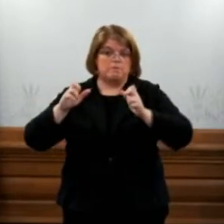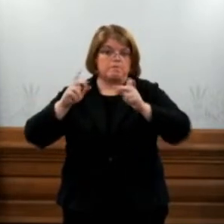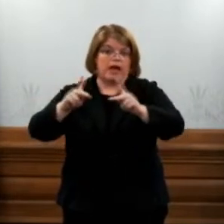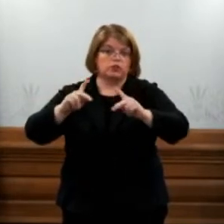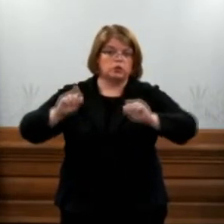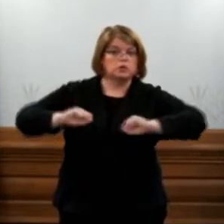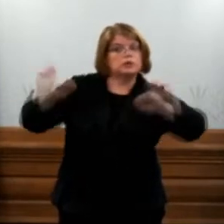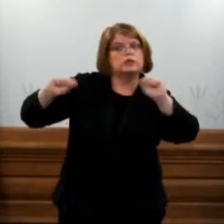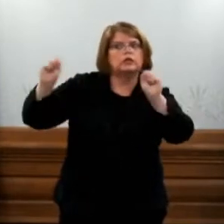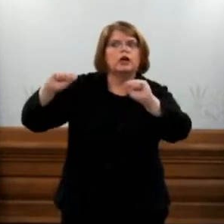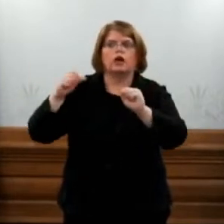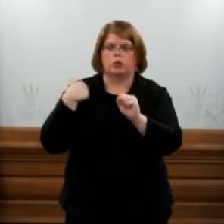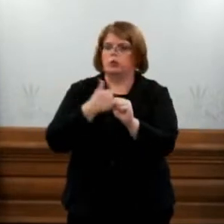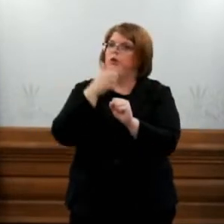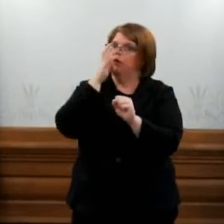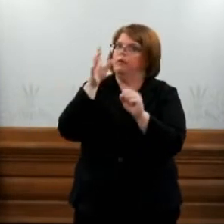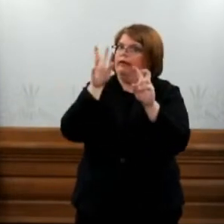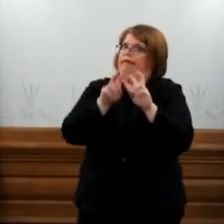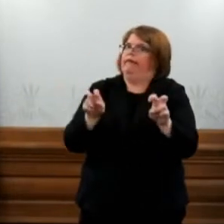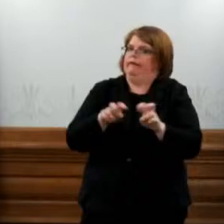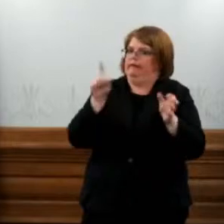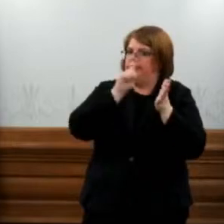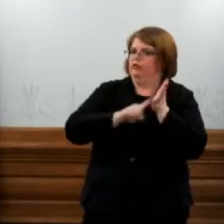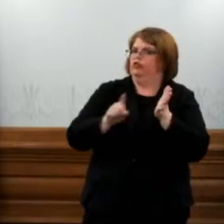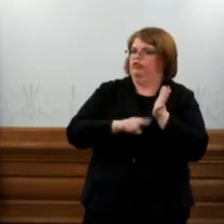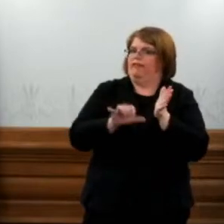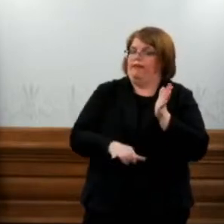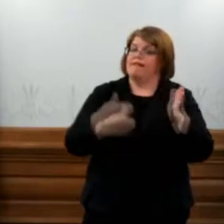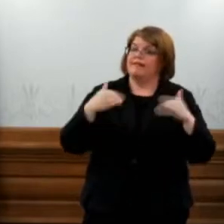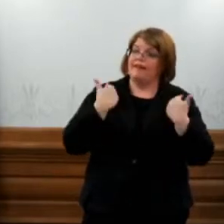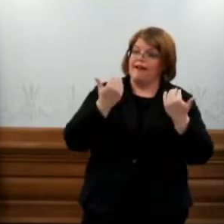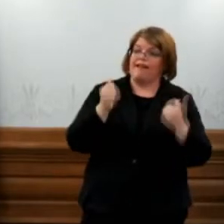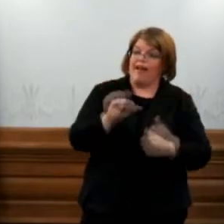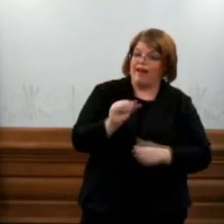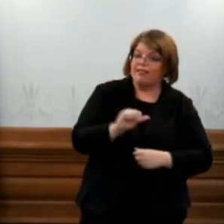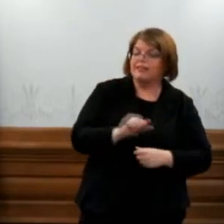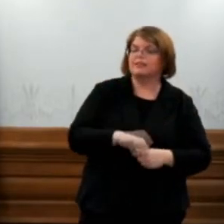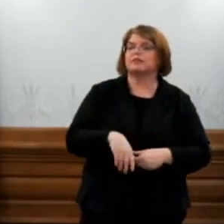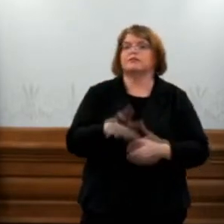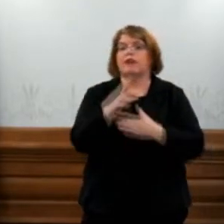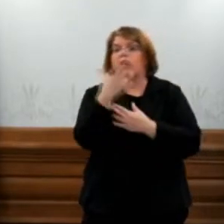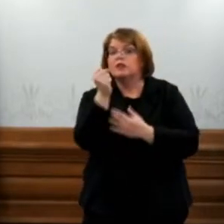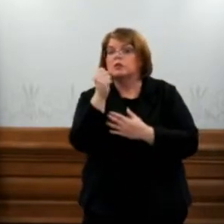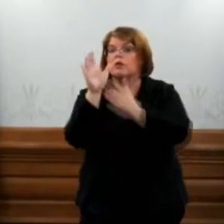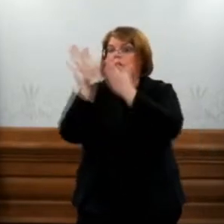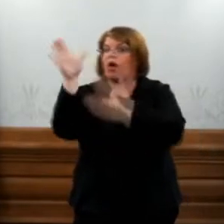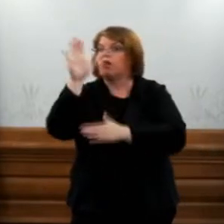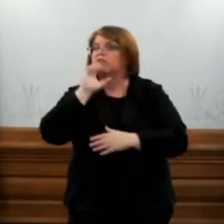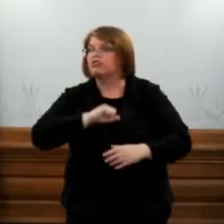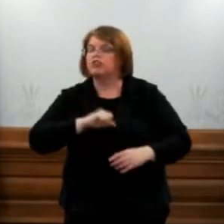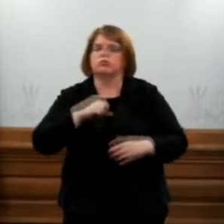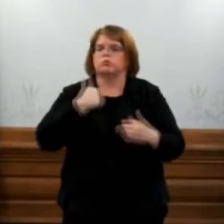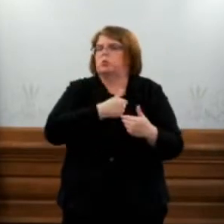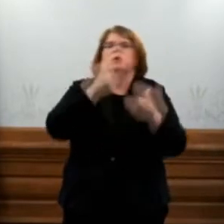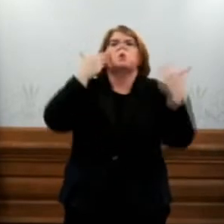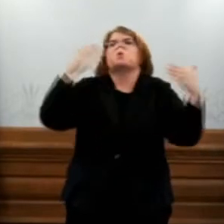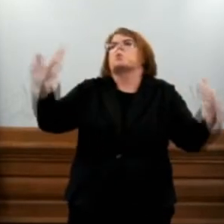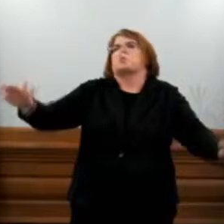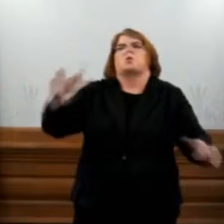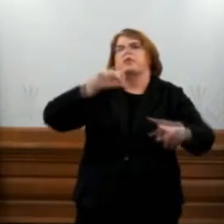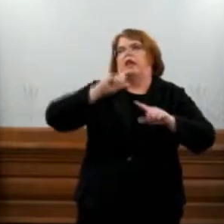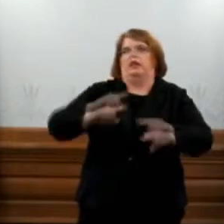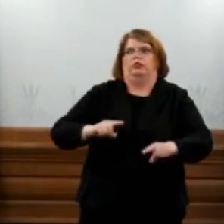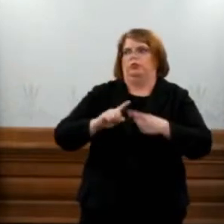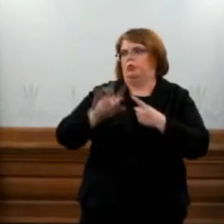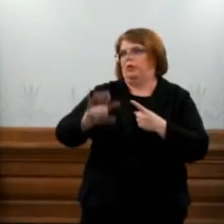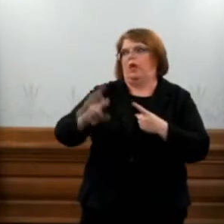younger athletes, high school athletes, college athletes. I don't think we know the answer to that question right now. And that is certainly one